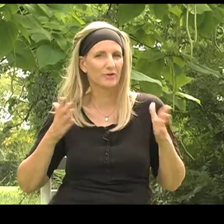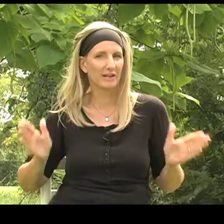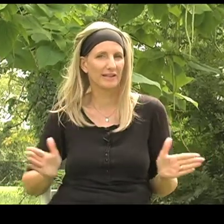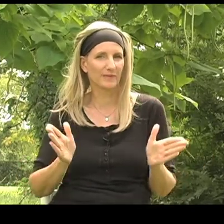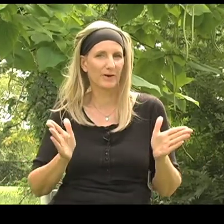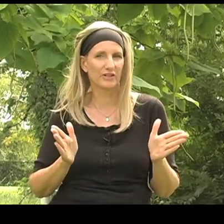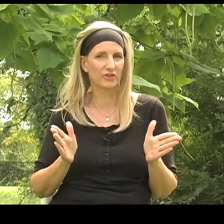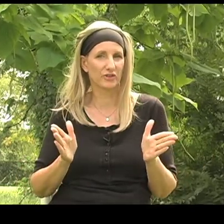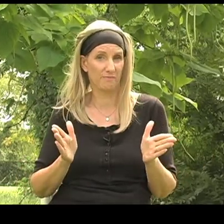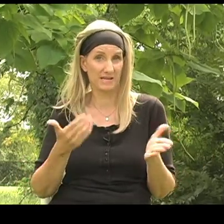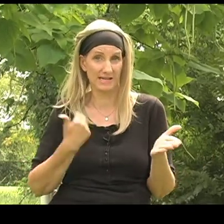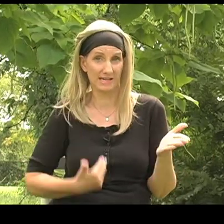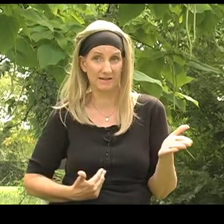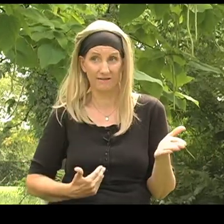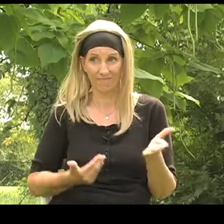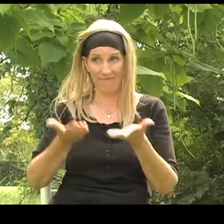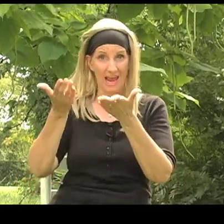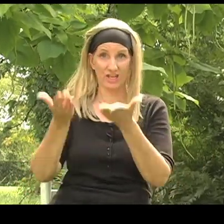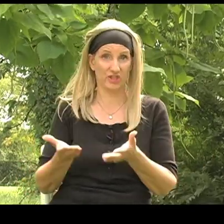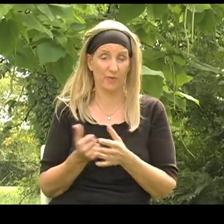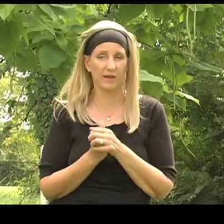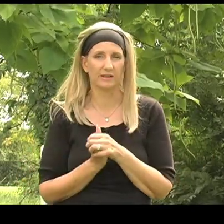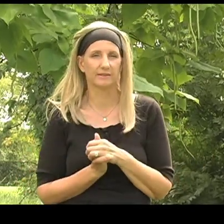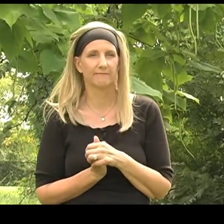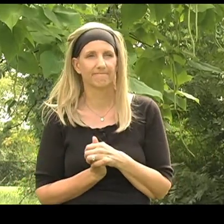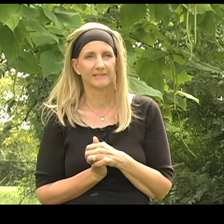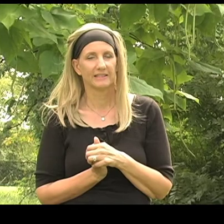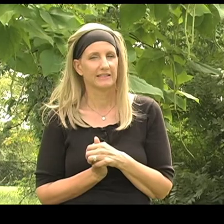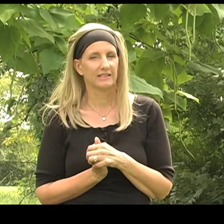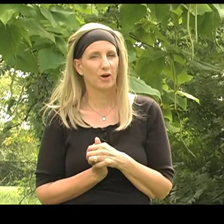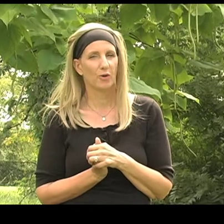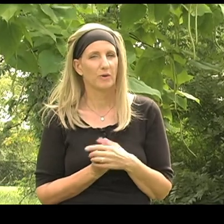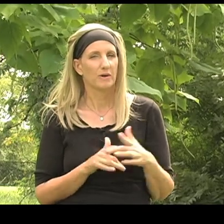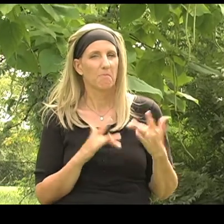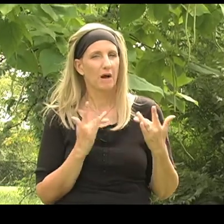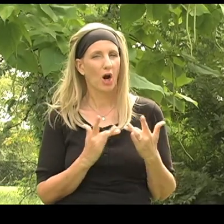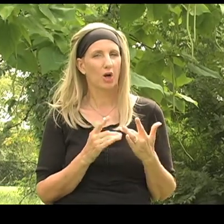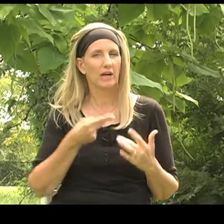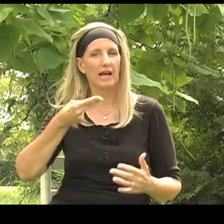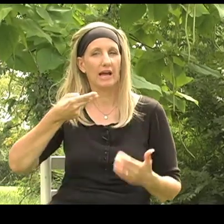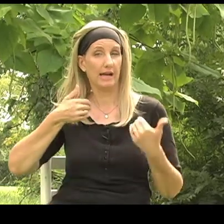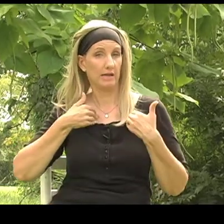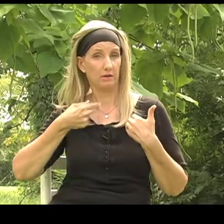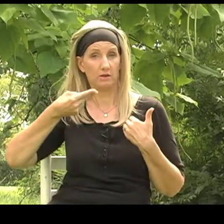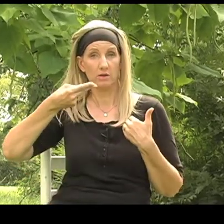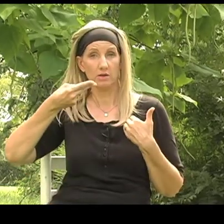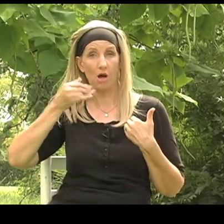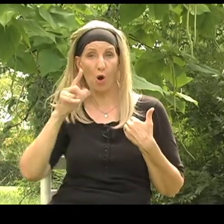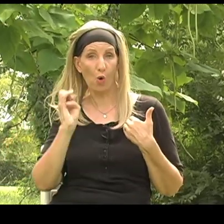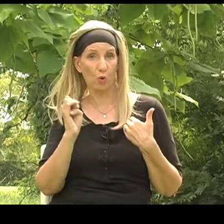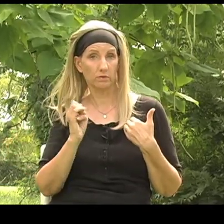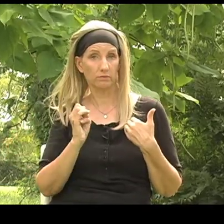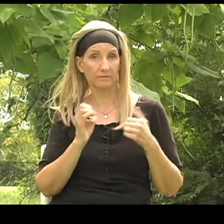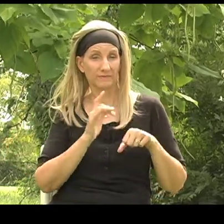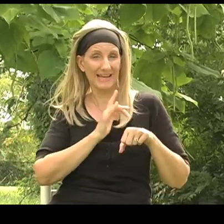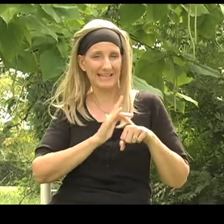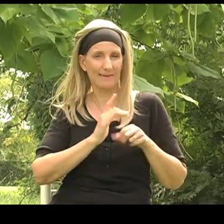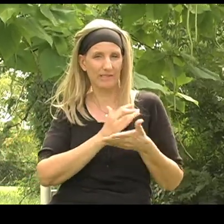and inspiration to me as she was. So my heart had a hole, an empty